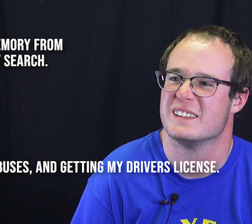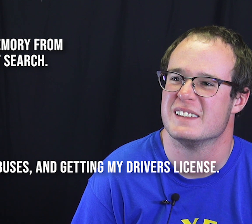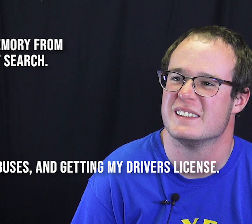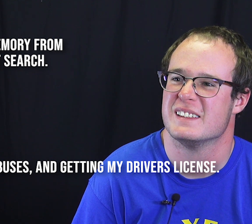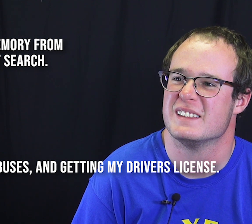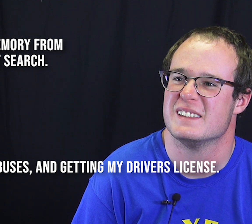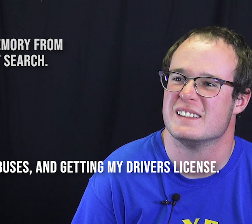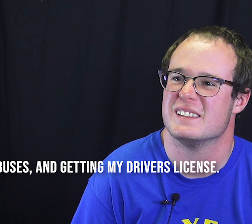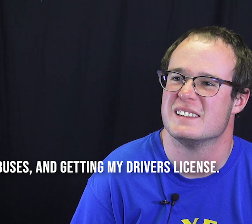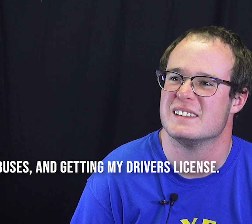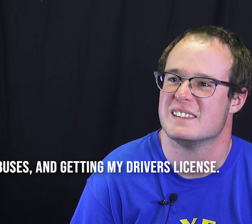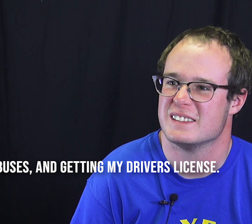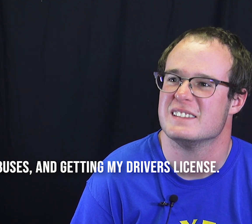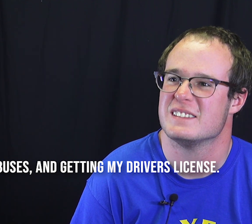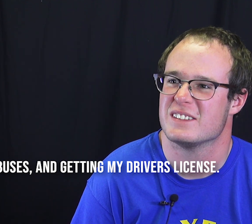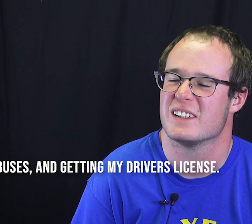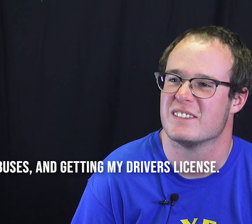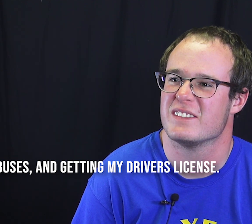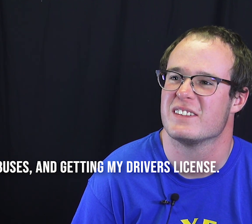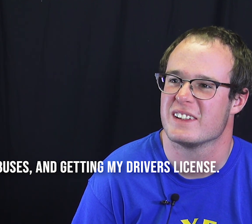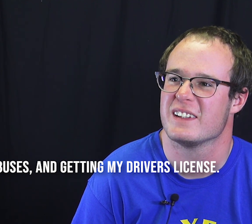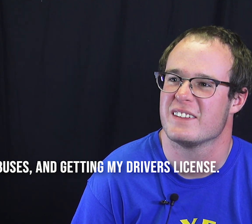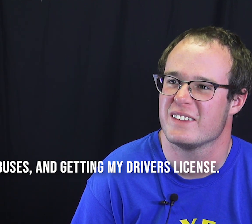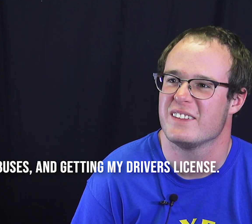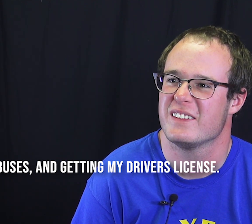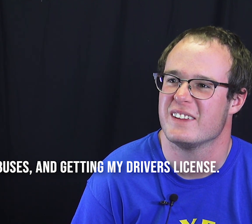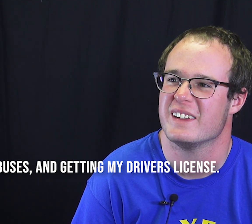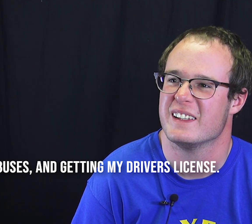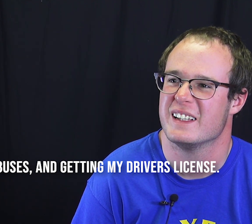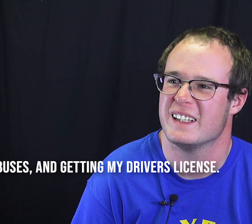buses. And driver's license? Driver's license. Awesome.